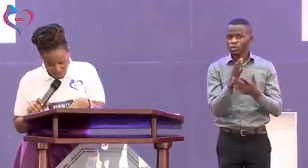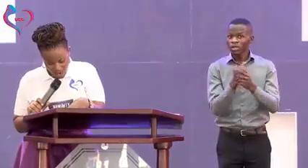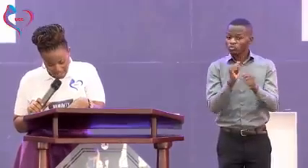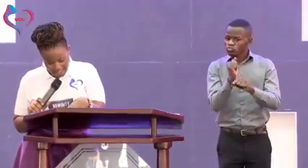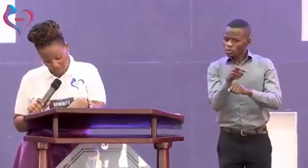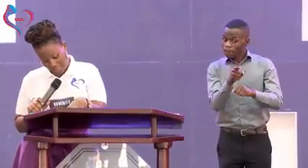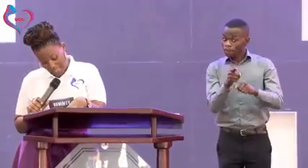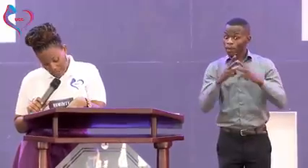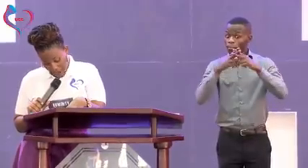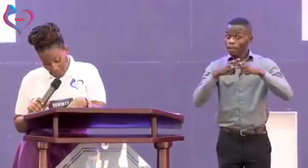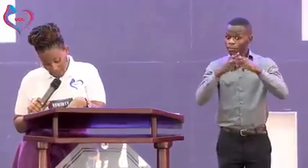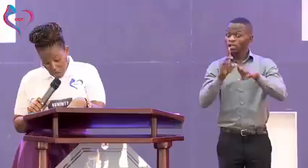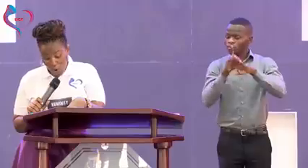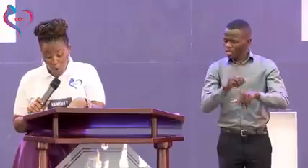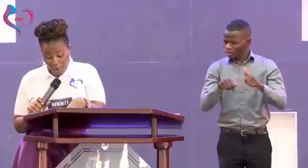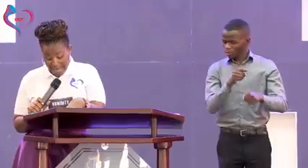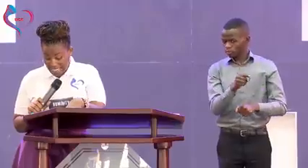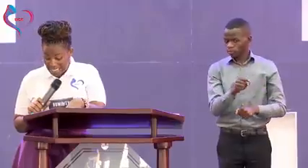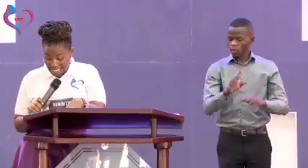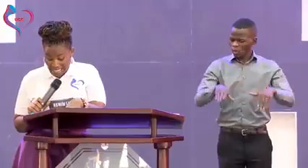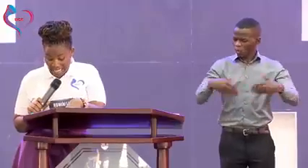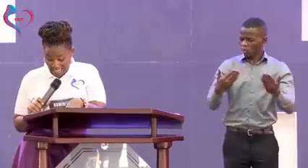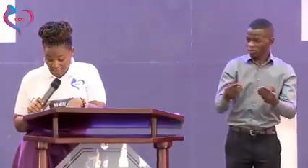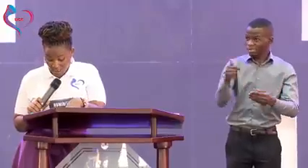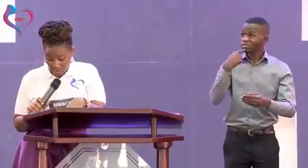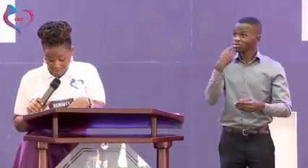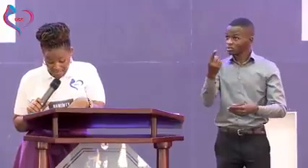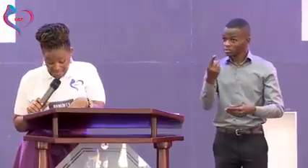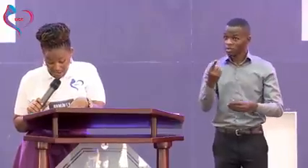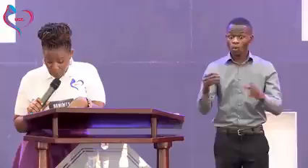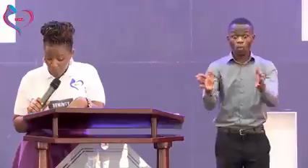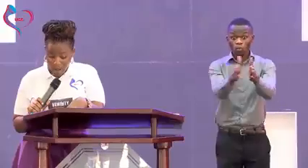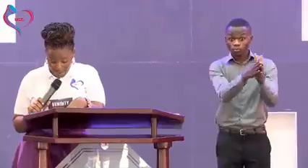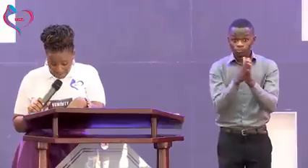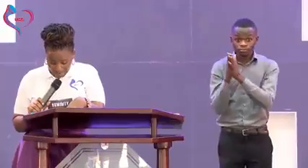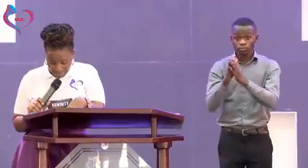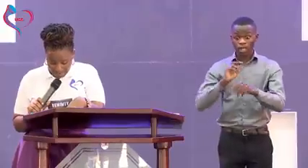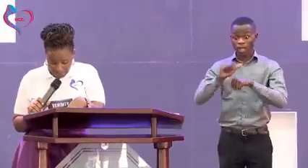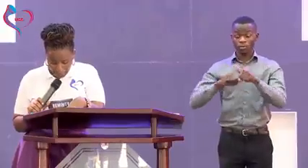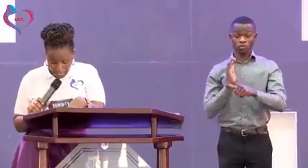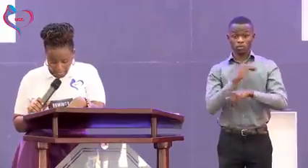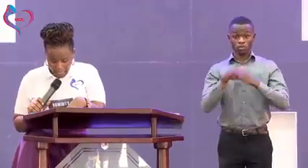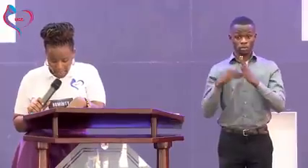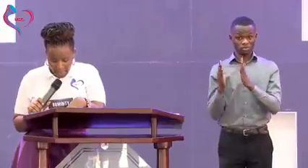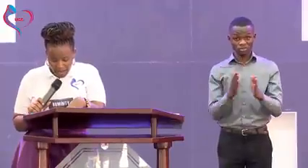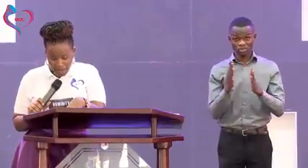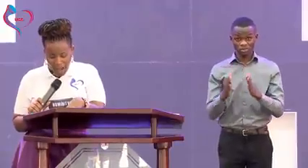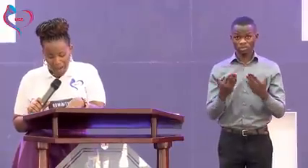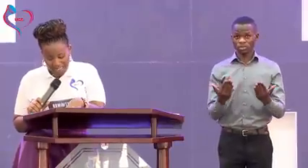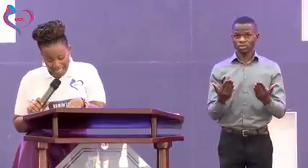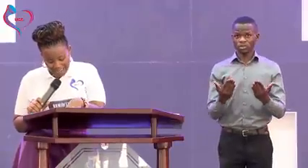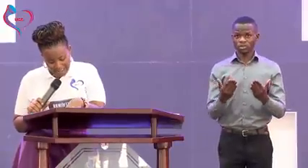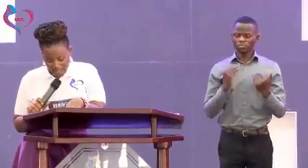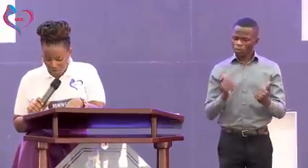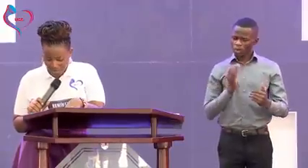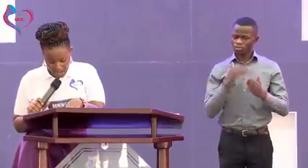Is it oxen God is concerned about, or does he say it altogether for our sakes? For